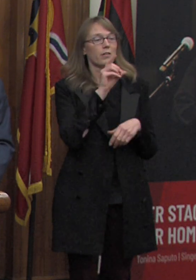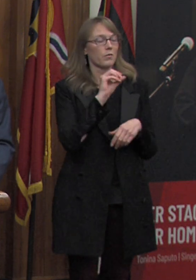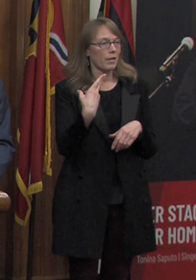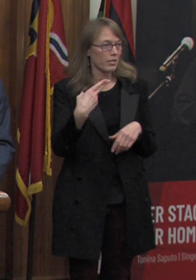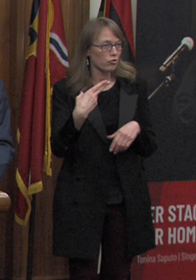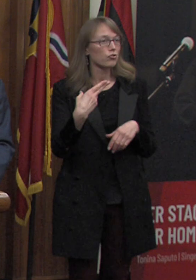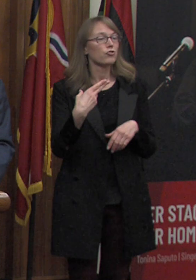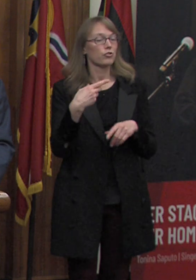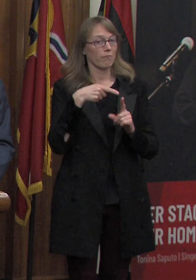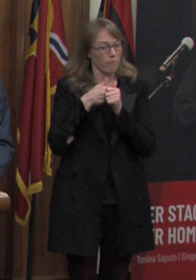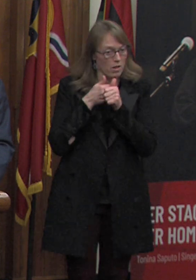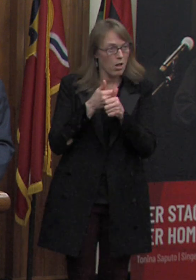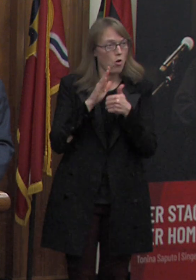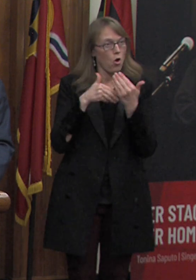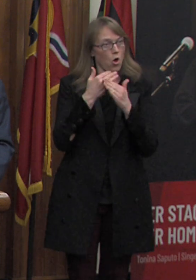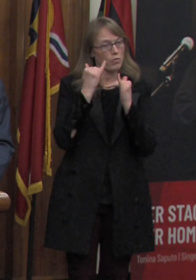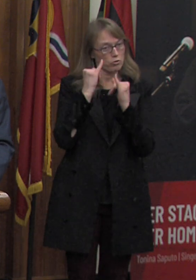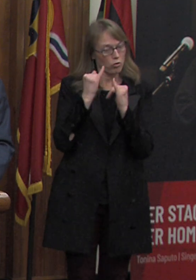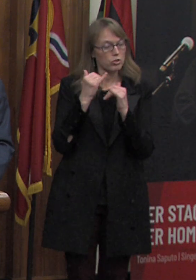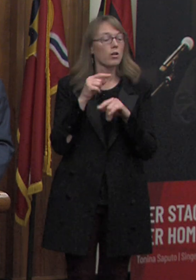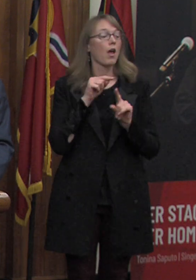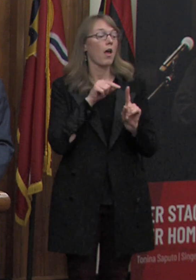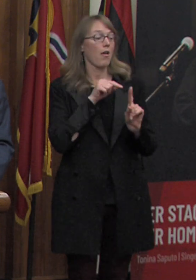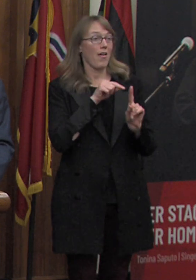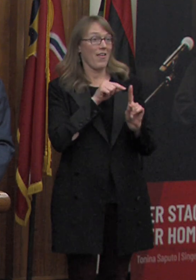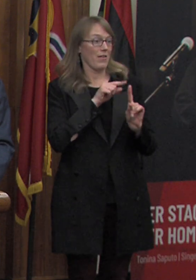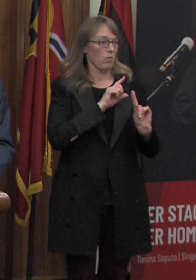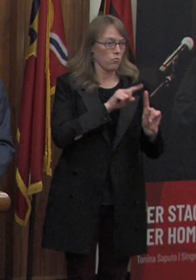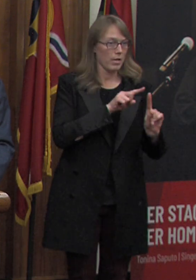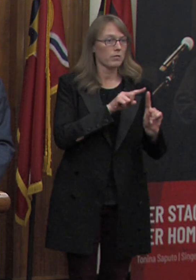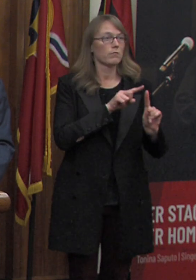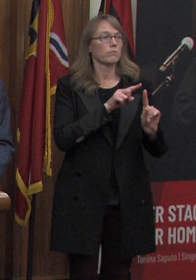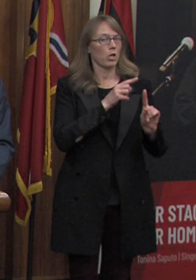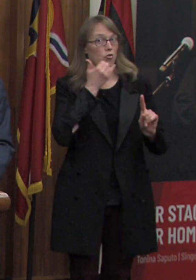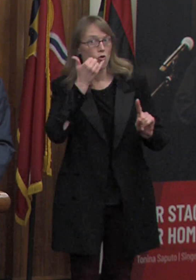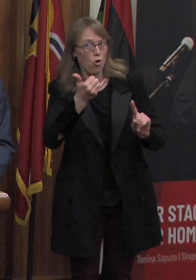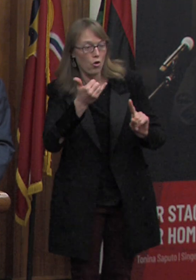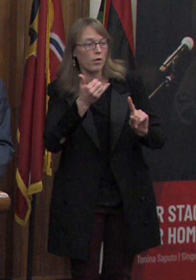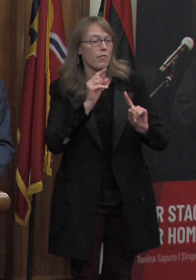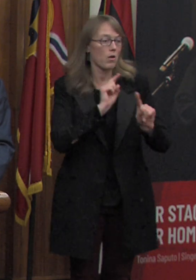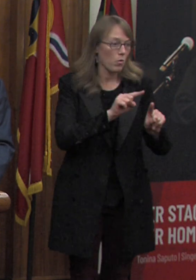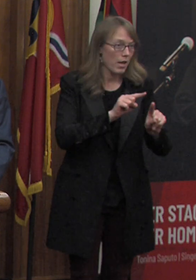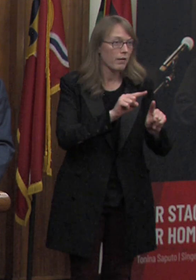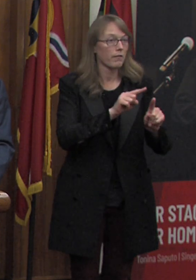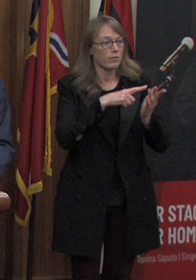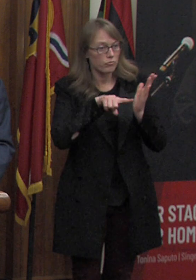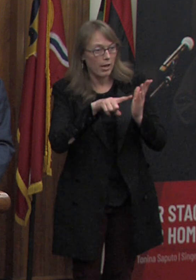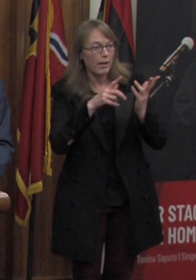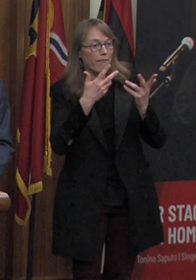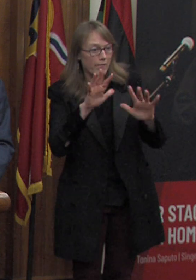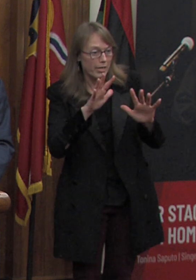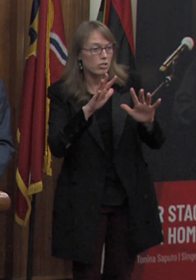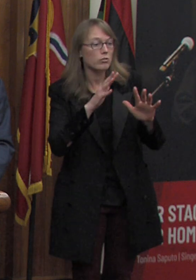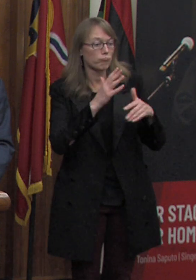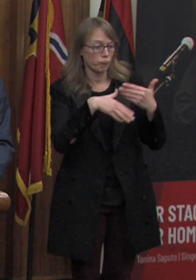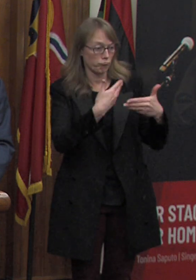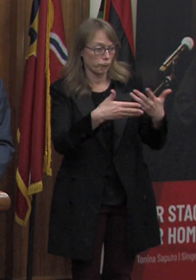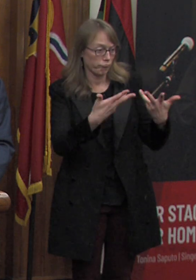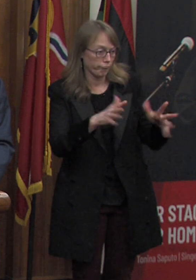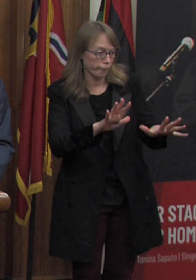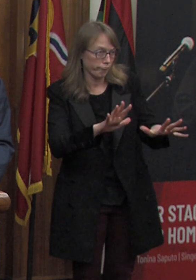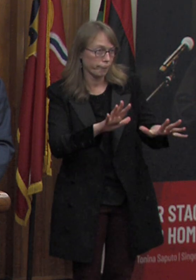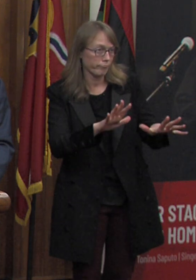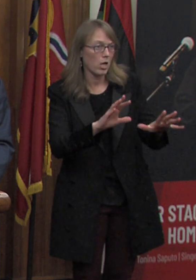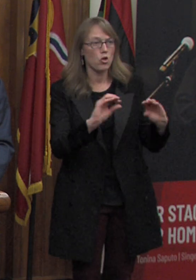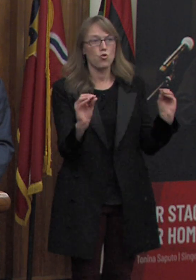COVID-19 from this individual, again, because they followed the instructions that were given to them by the City of St. Louis Department of Health. At